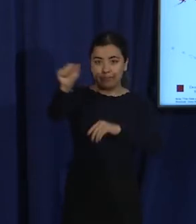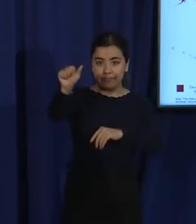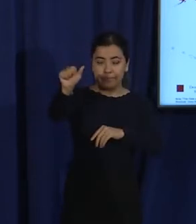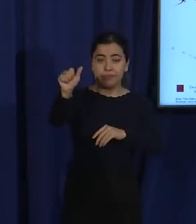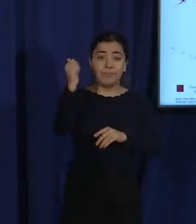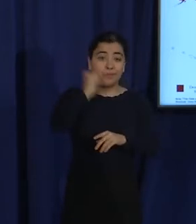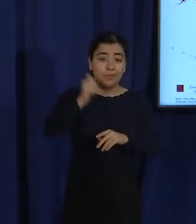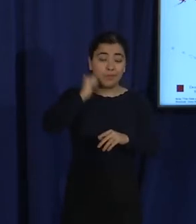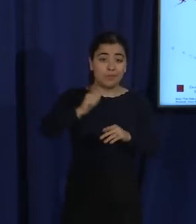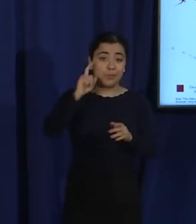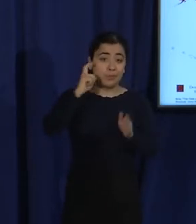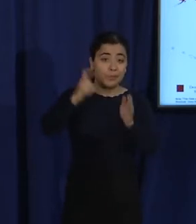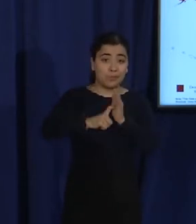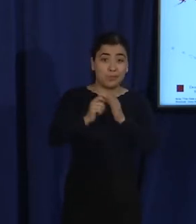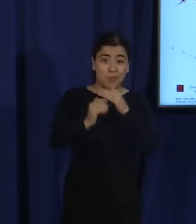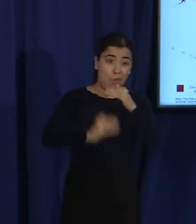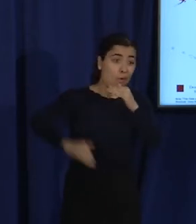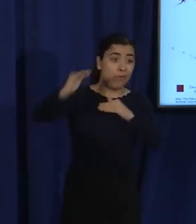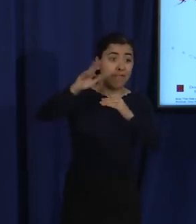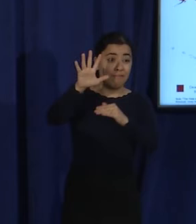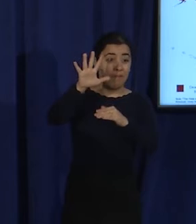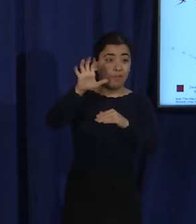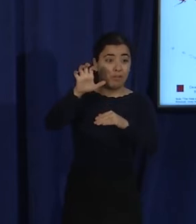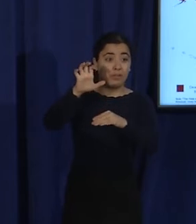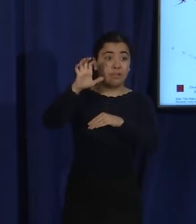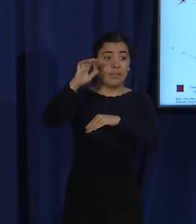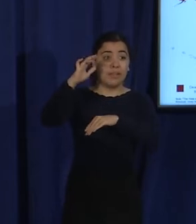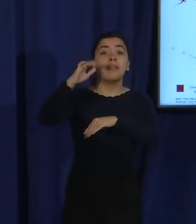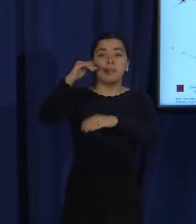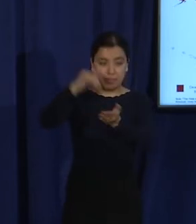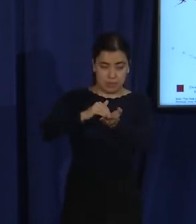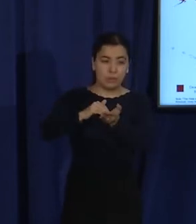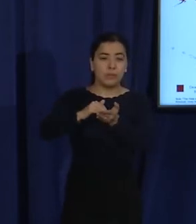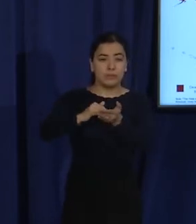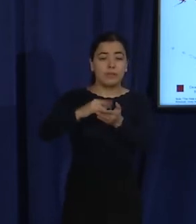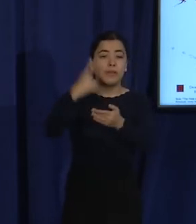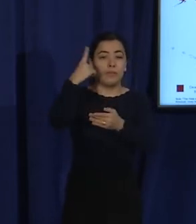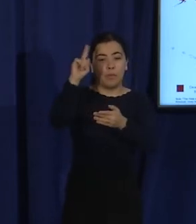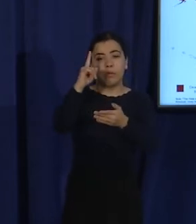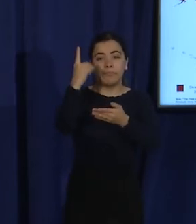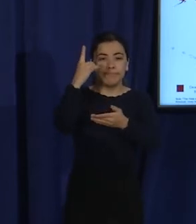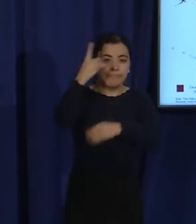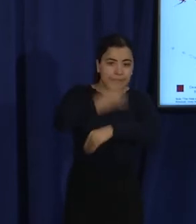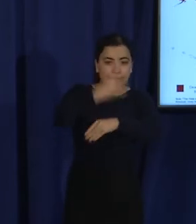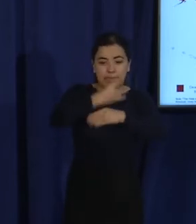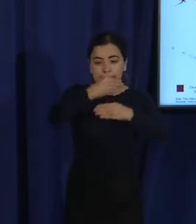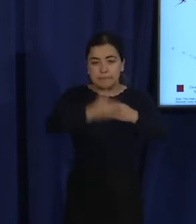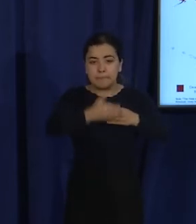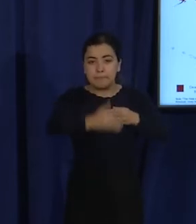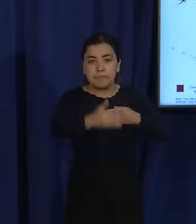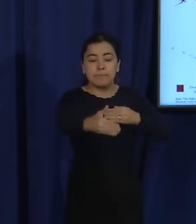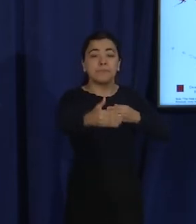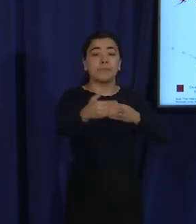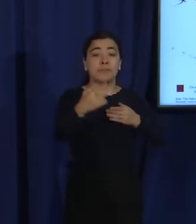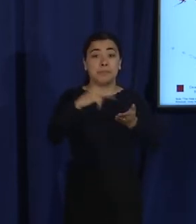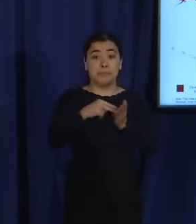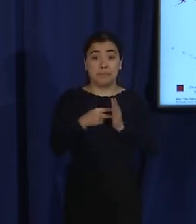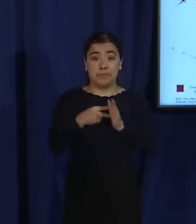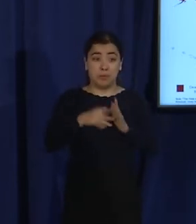has passed 500,000, meaning this is the worst we are doing on COVID as a